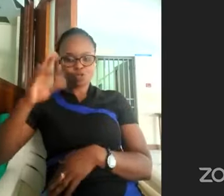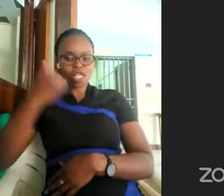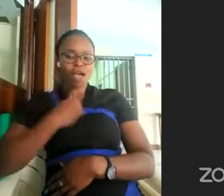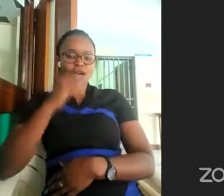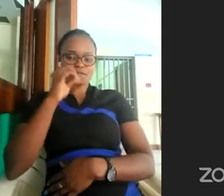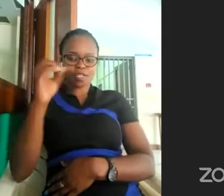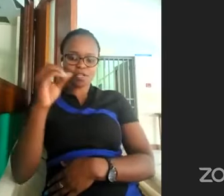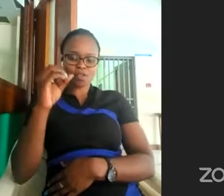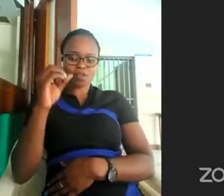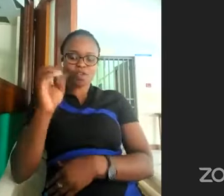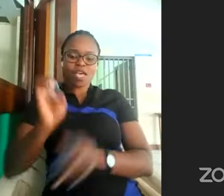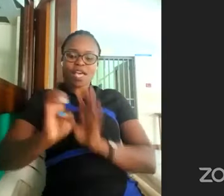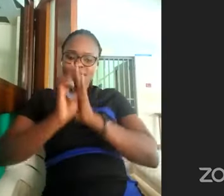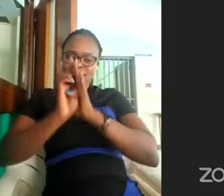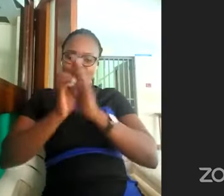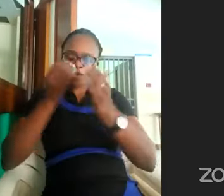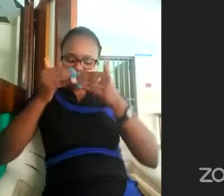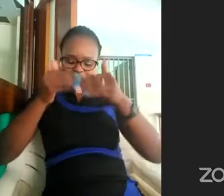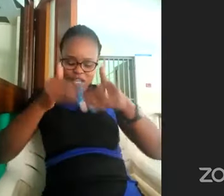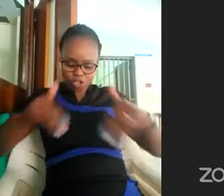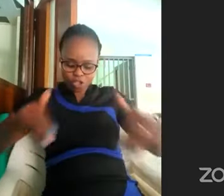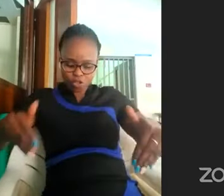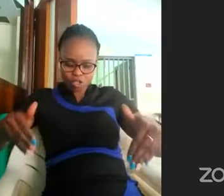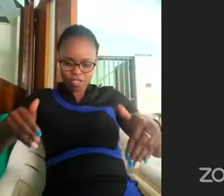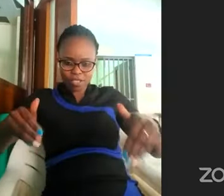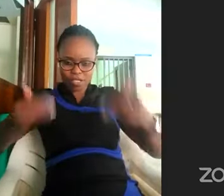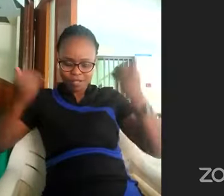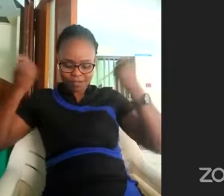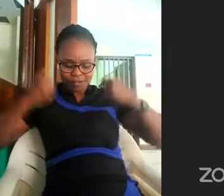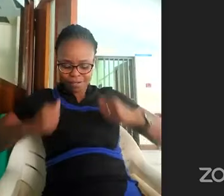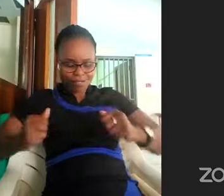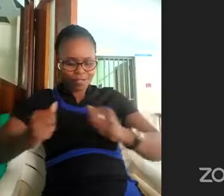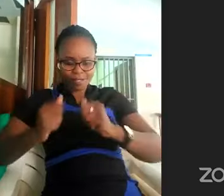short skirt, you can't wear because maybe your legs are not looking good. Yeah.